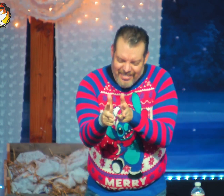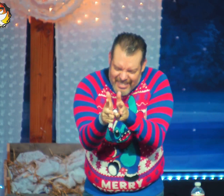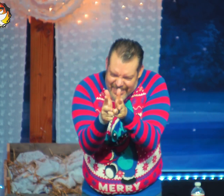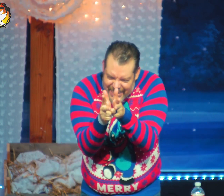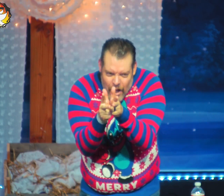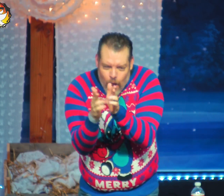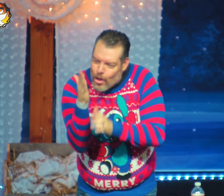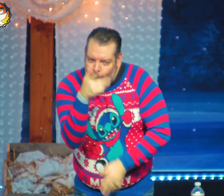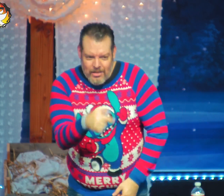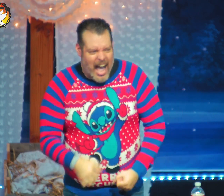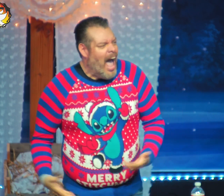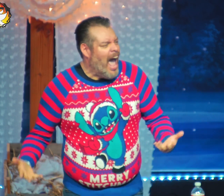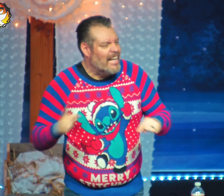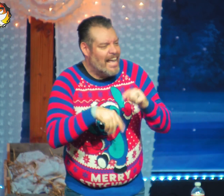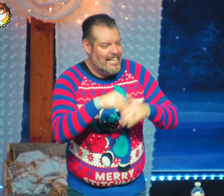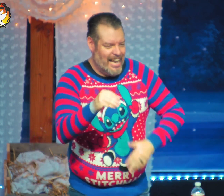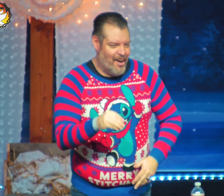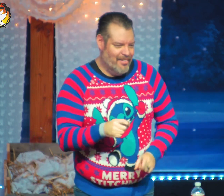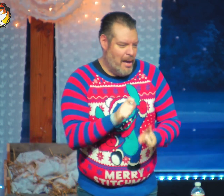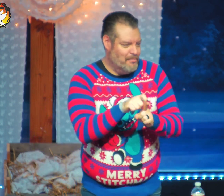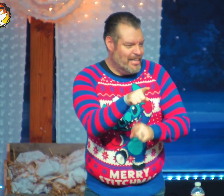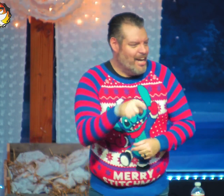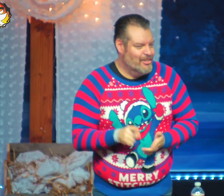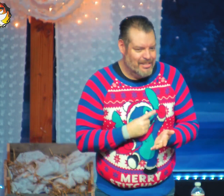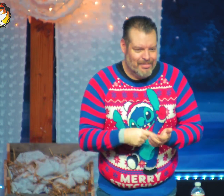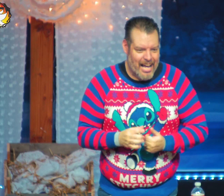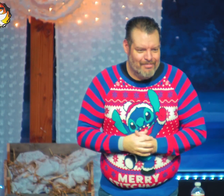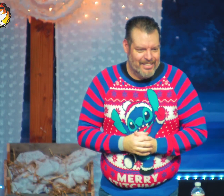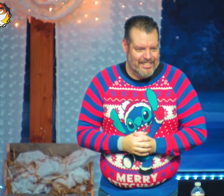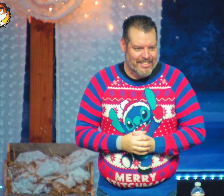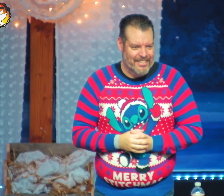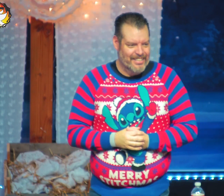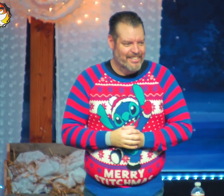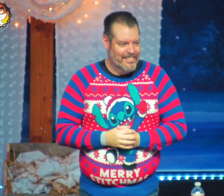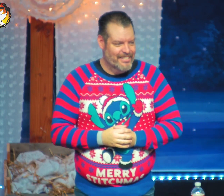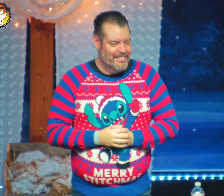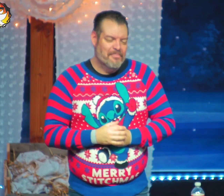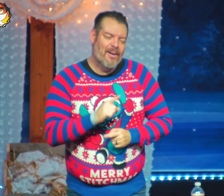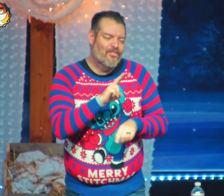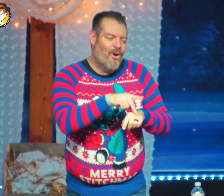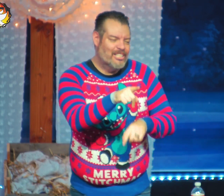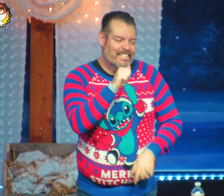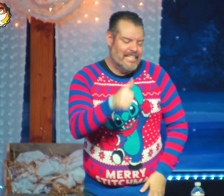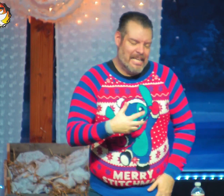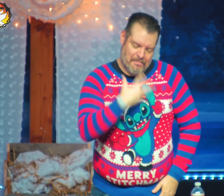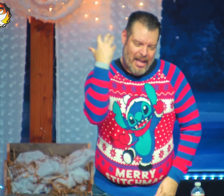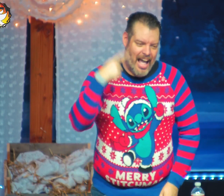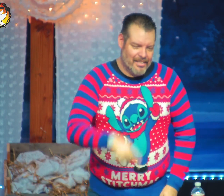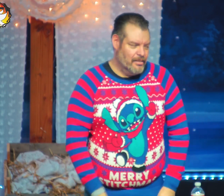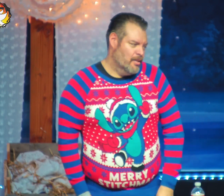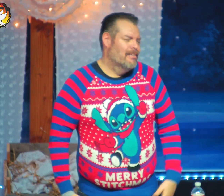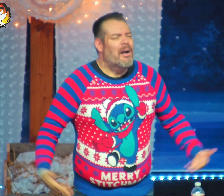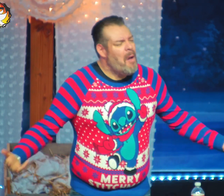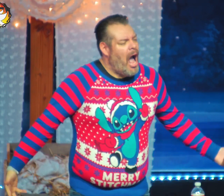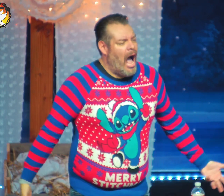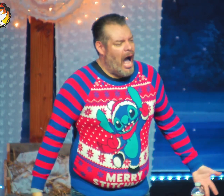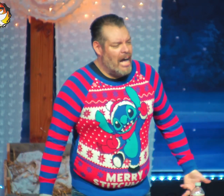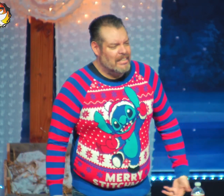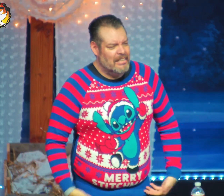Just the other day, I accidentally got close to someone's car and they got angry at me. I could see it. And it was